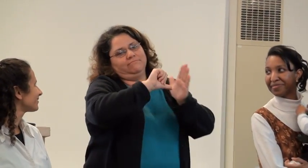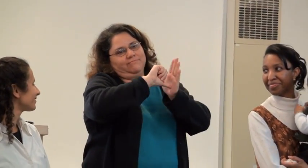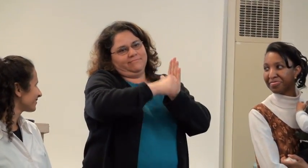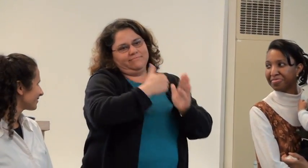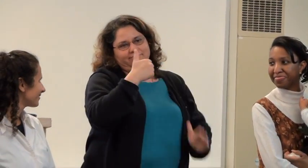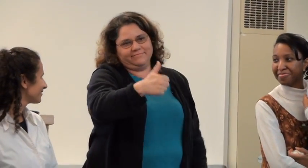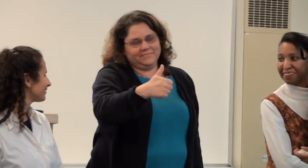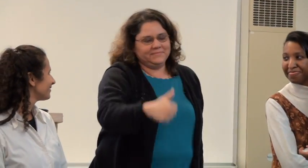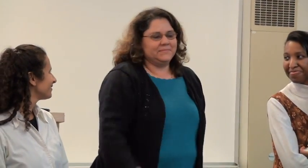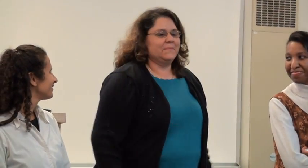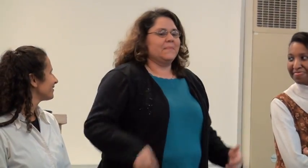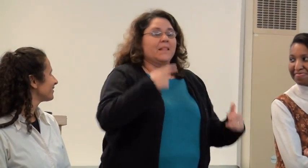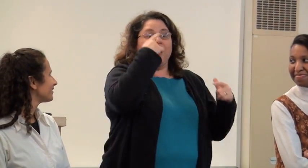our emphasis today.